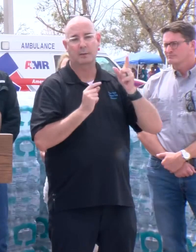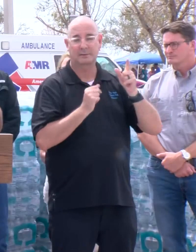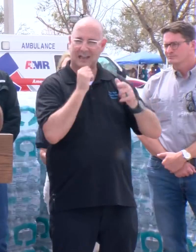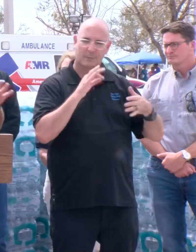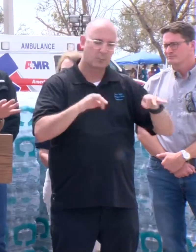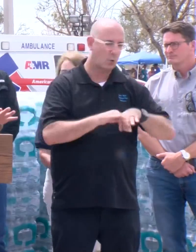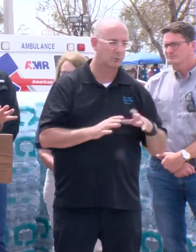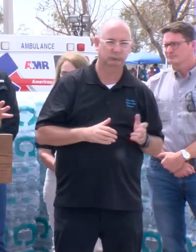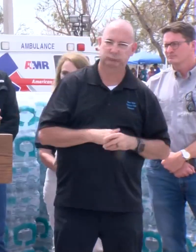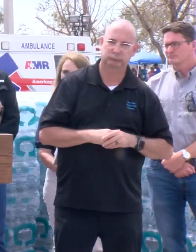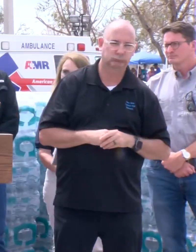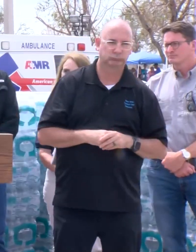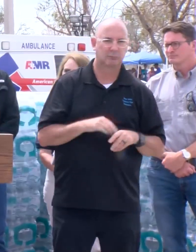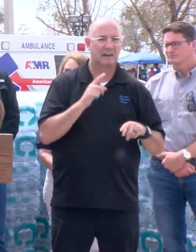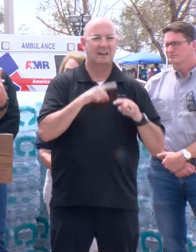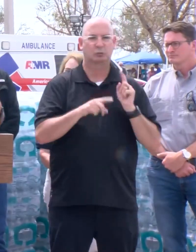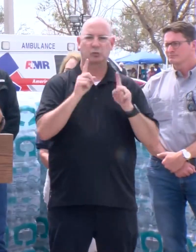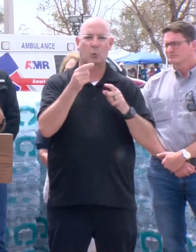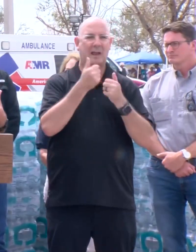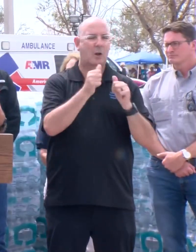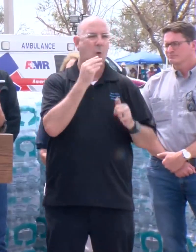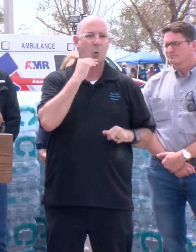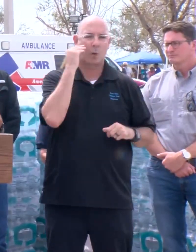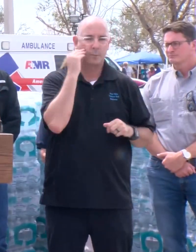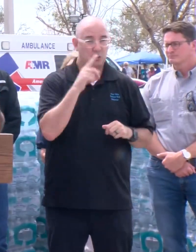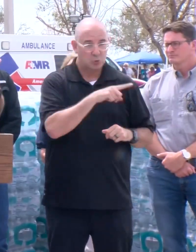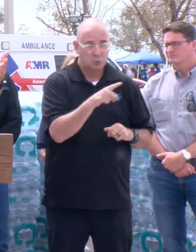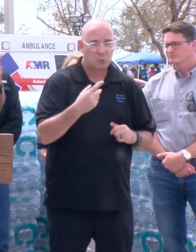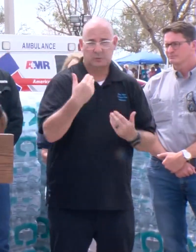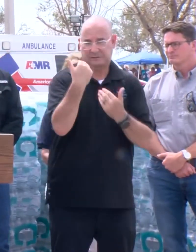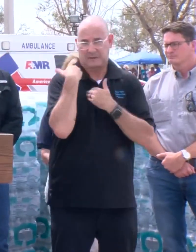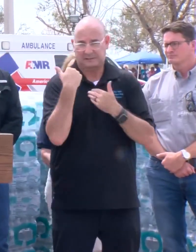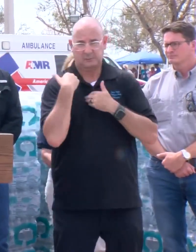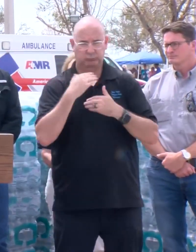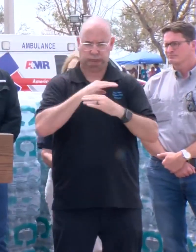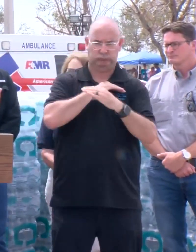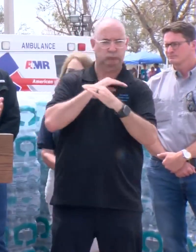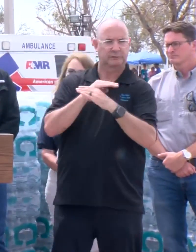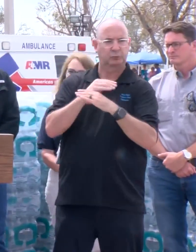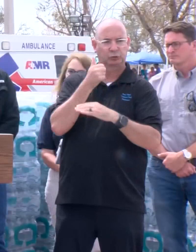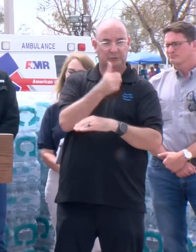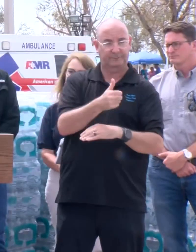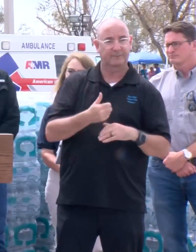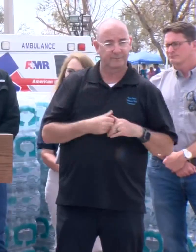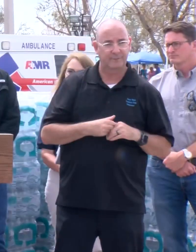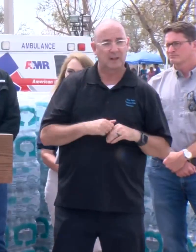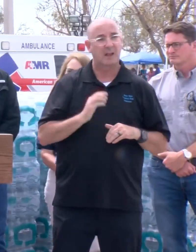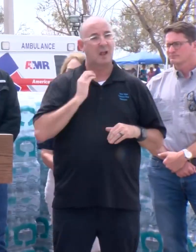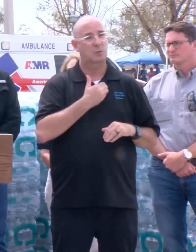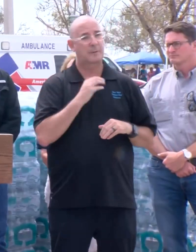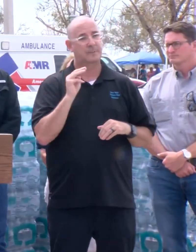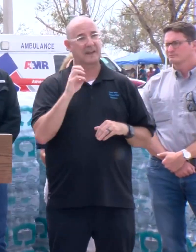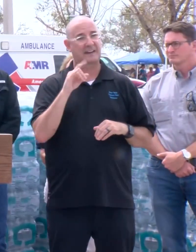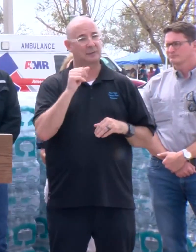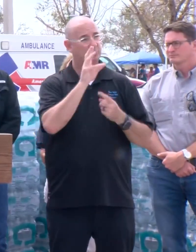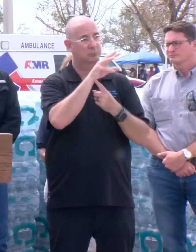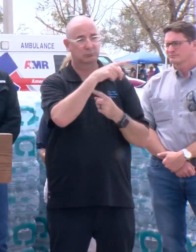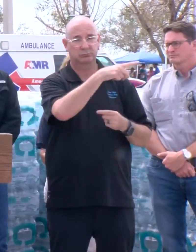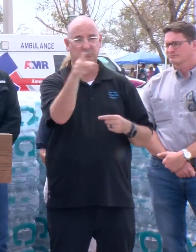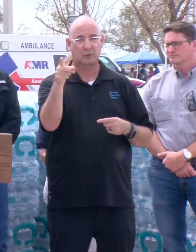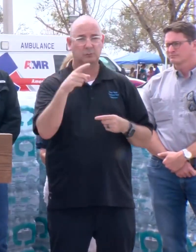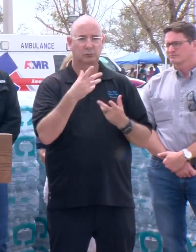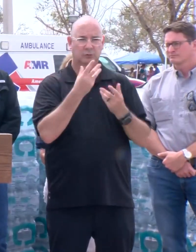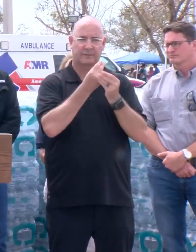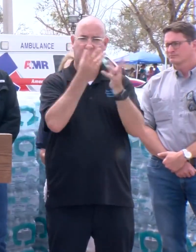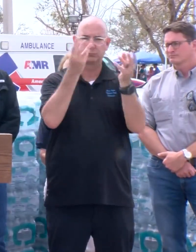doorstep. We're gonna do our absolute best. So this is where we've got to make sure our media partners are sharing this word and protecting you from those